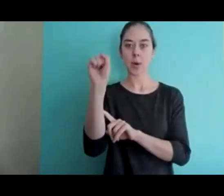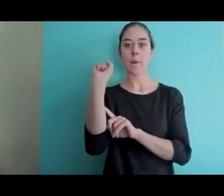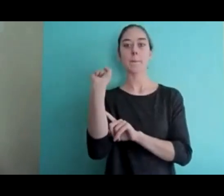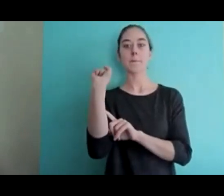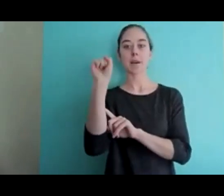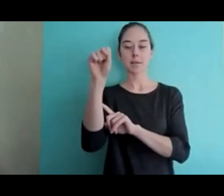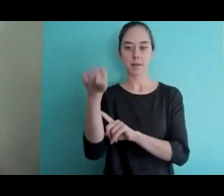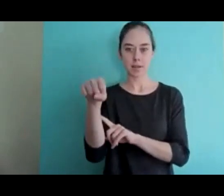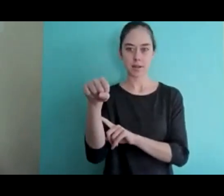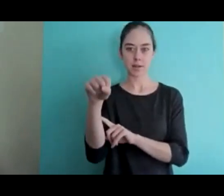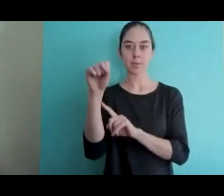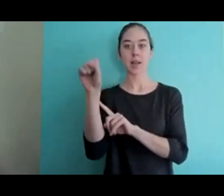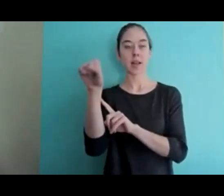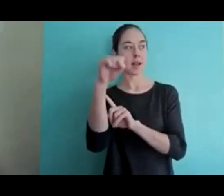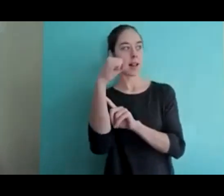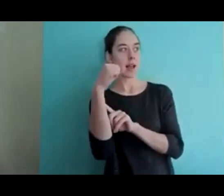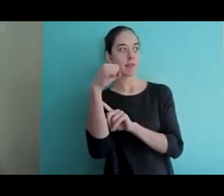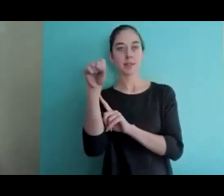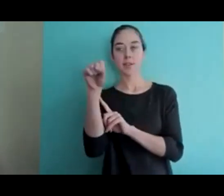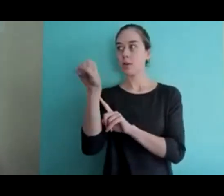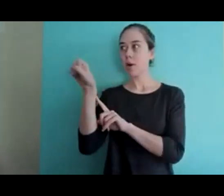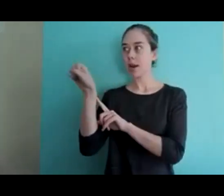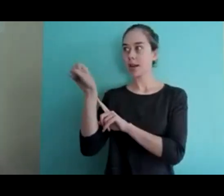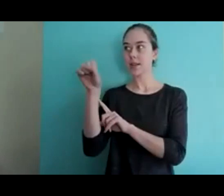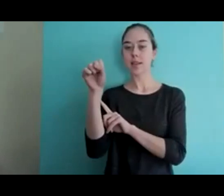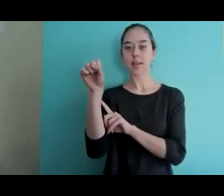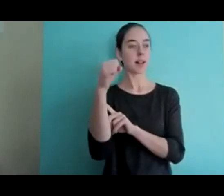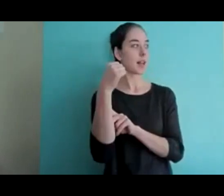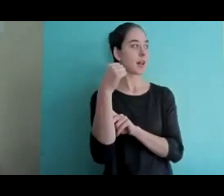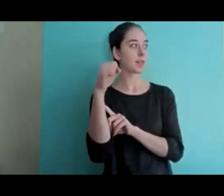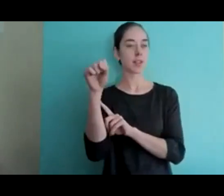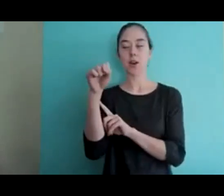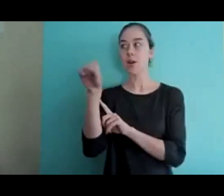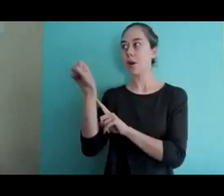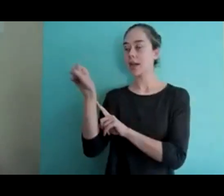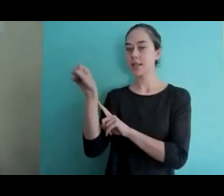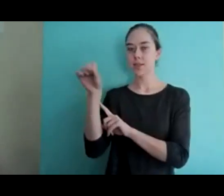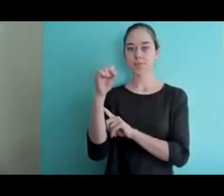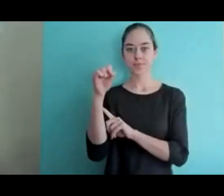There we go. Left and right. Left and right.